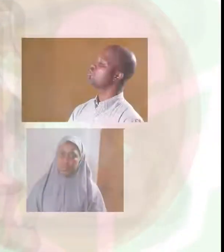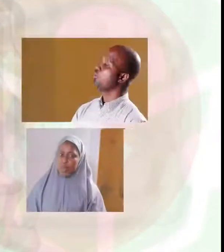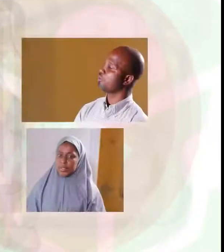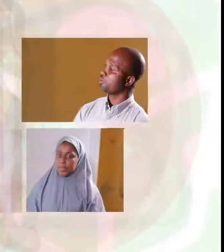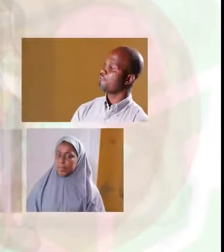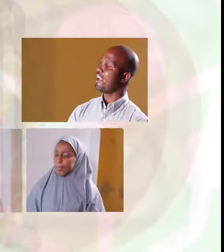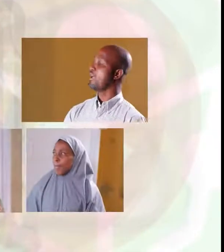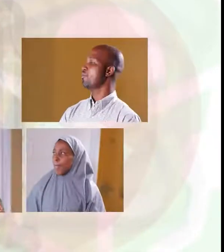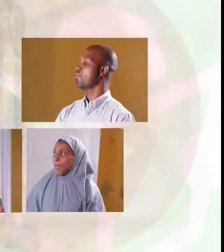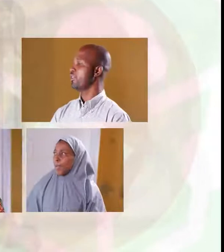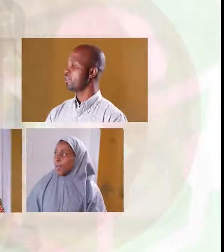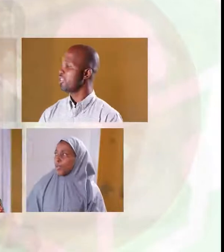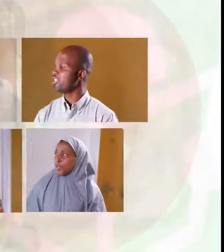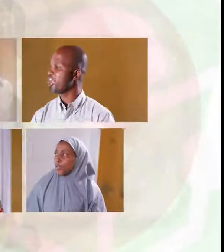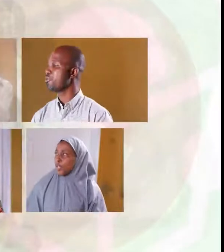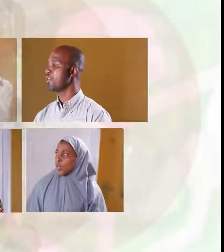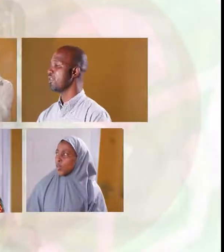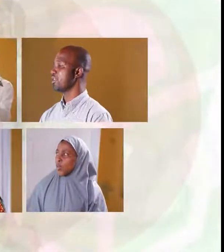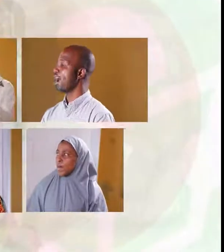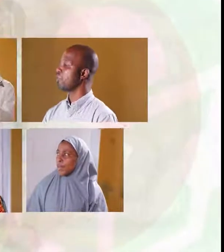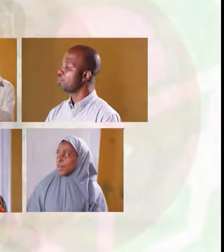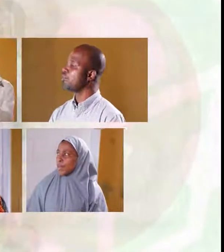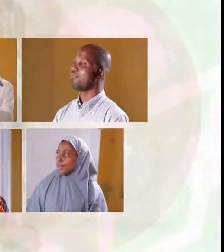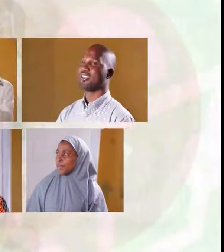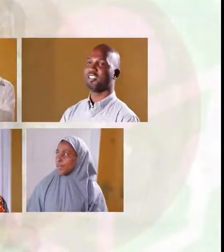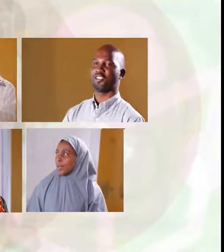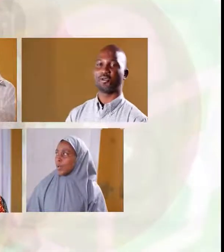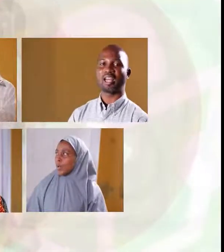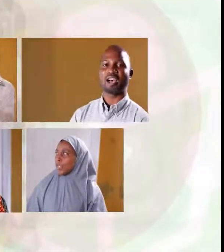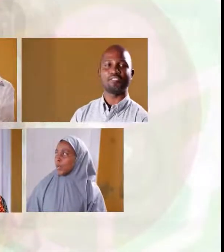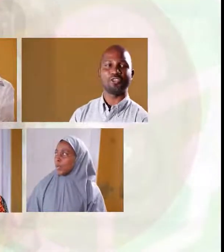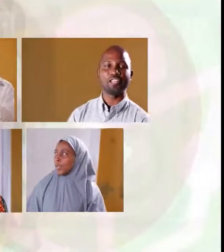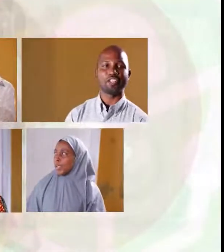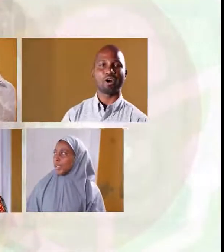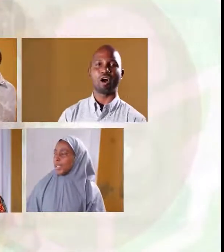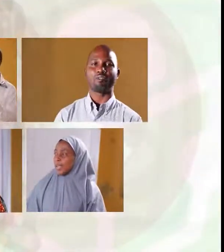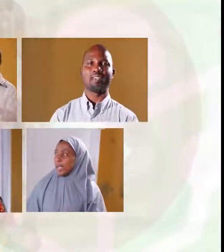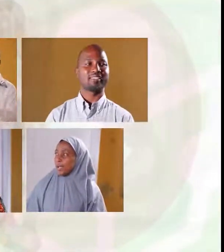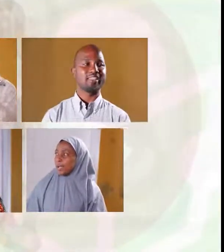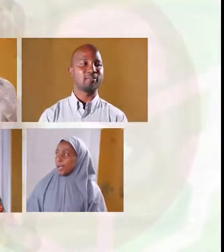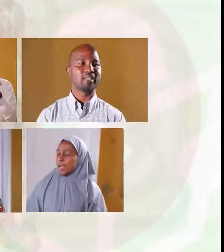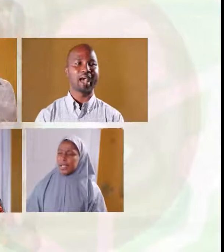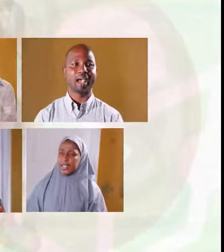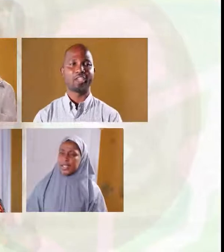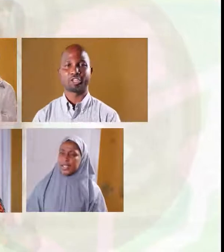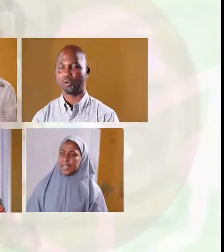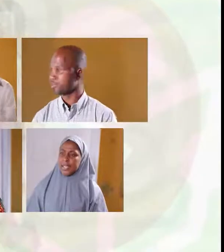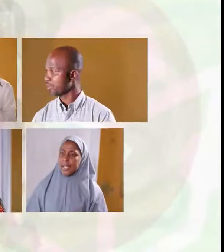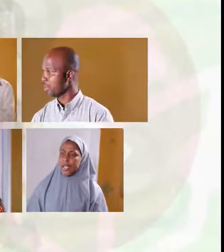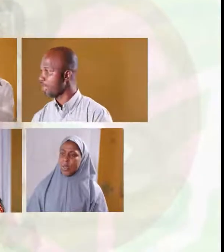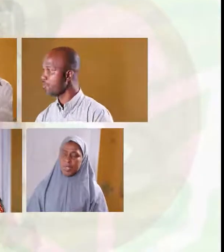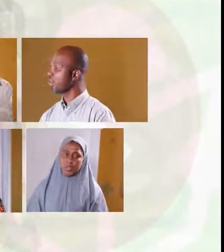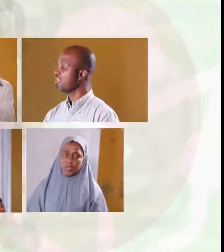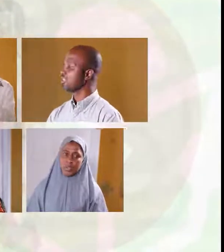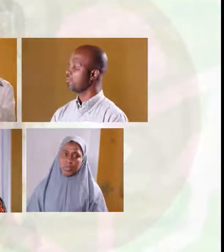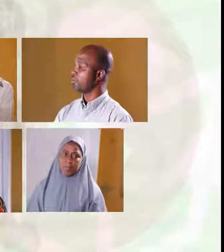to the next point. We should ensure whatever we say is clear. That means work is being